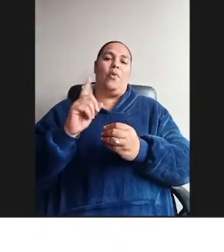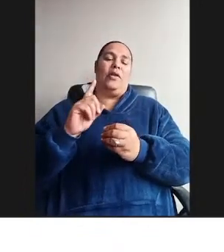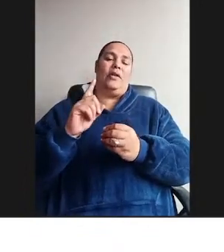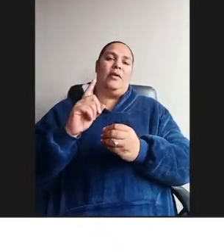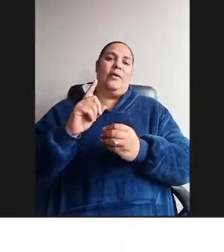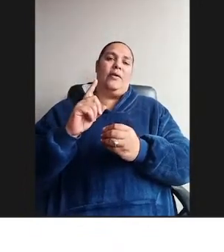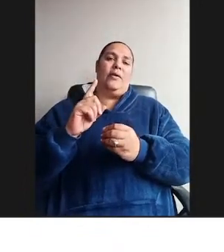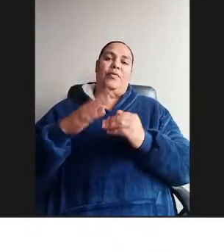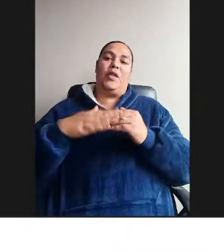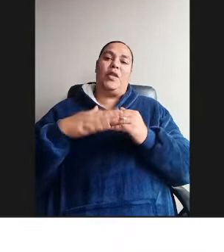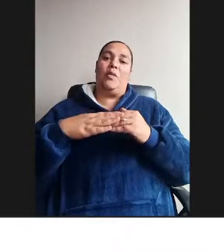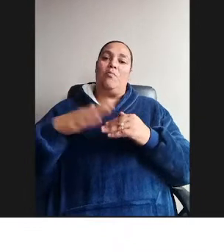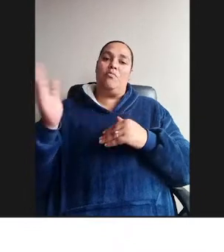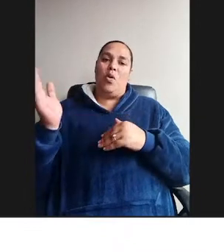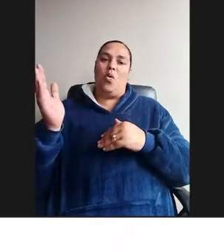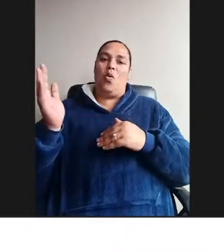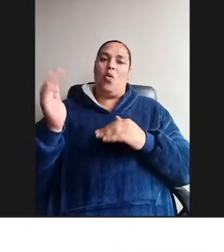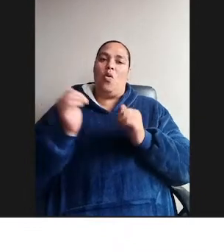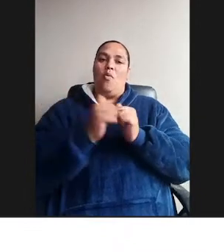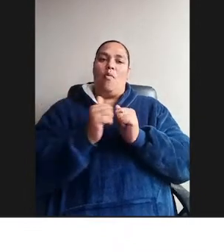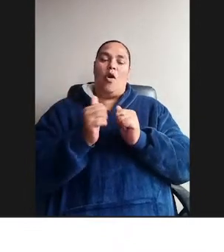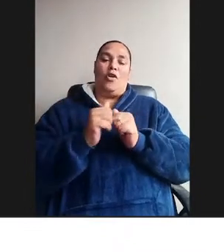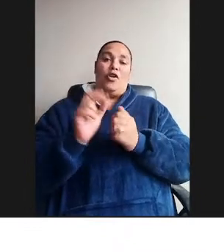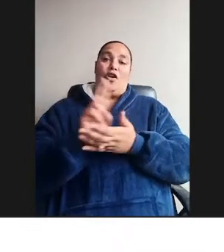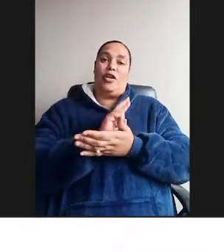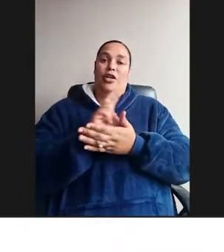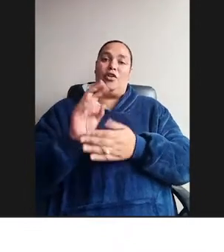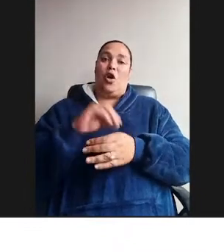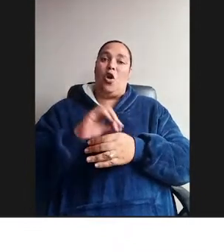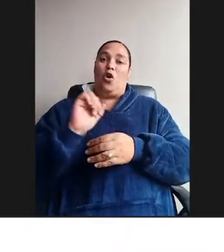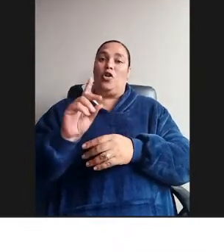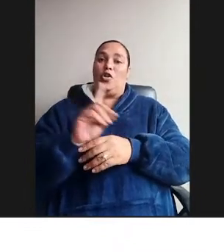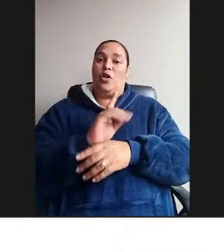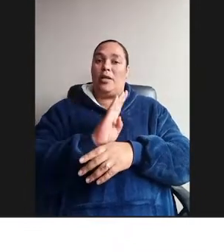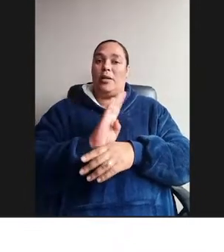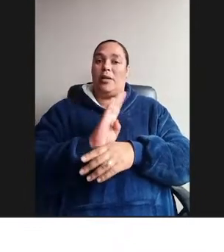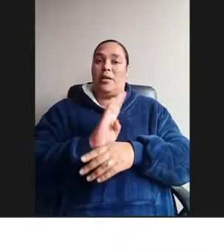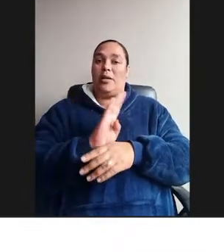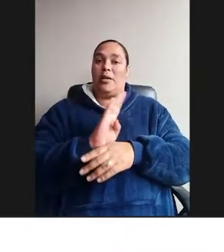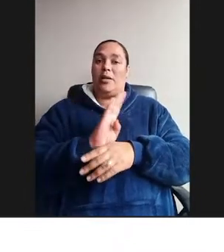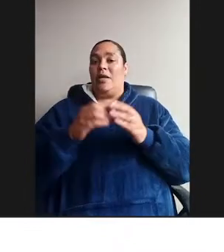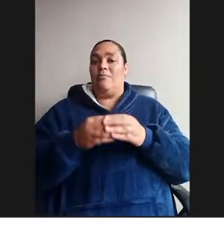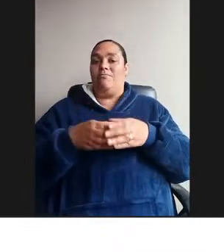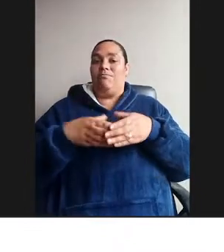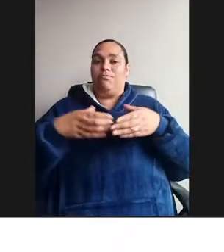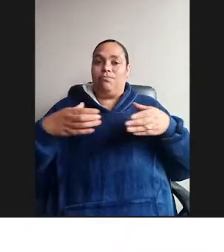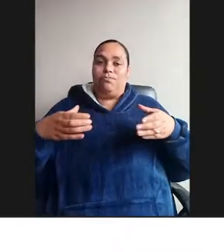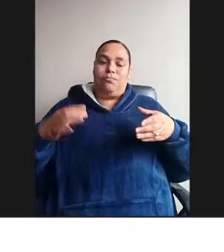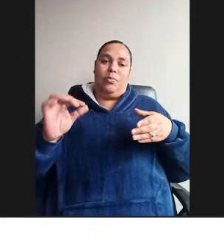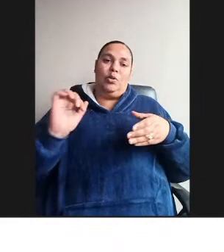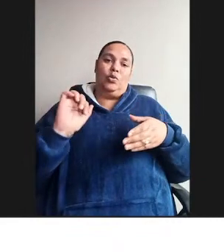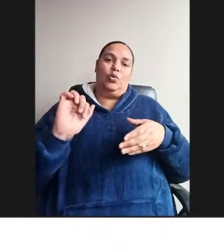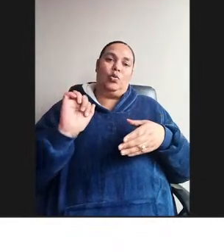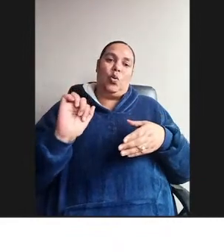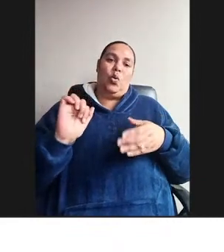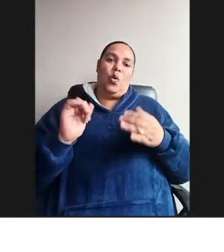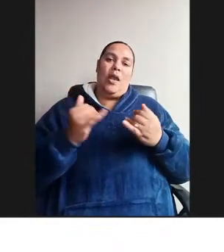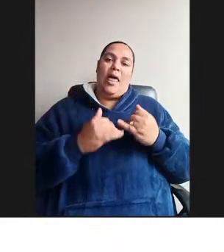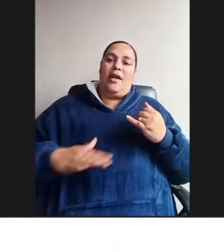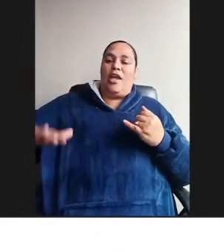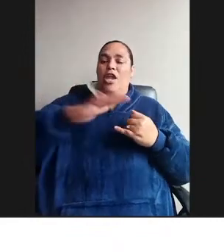more stakeholders registered on that database, if we expand the sort of areas of interest,